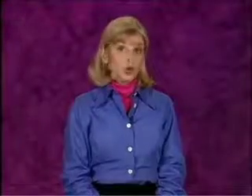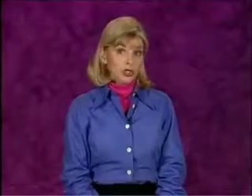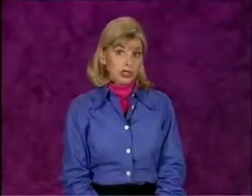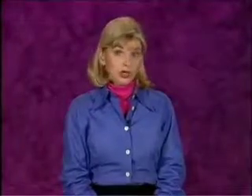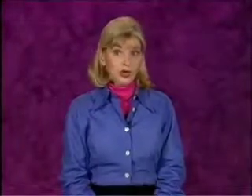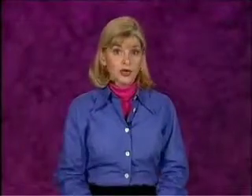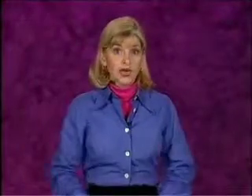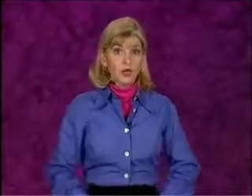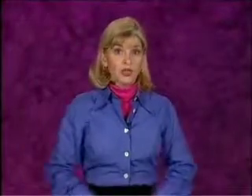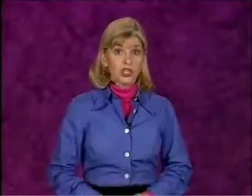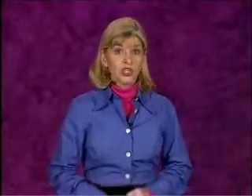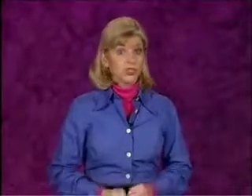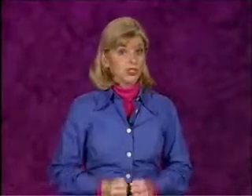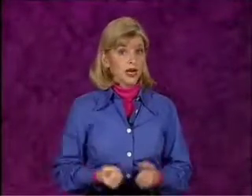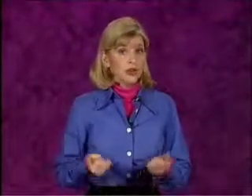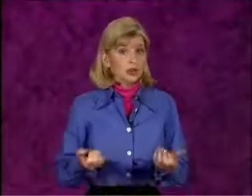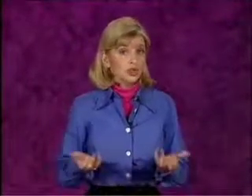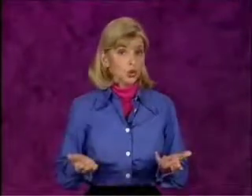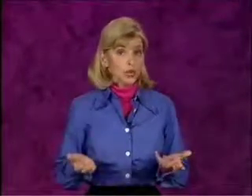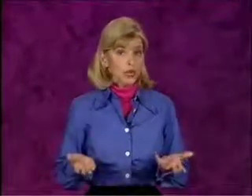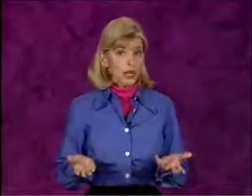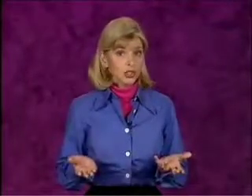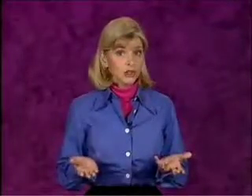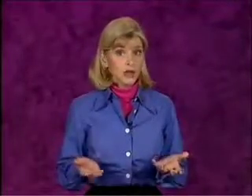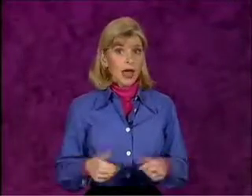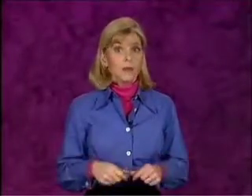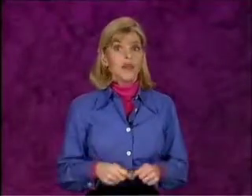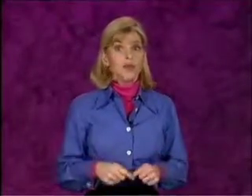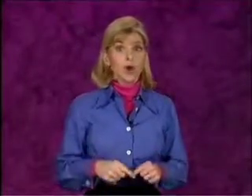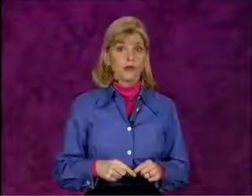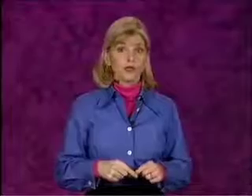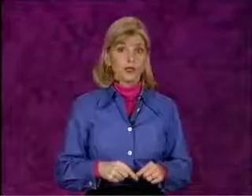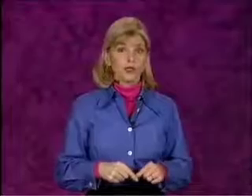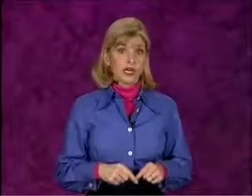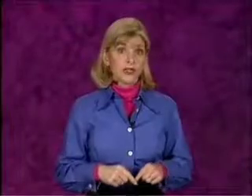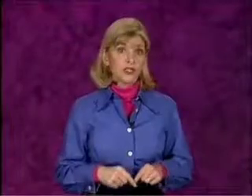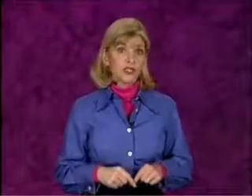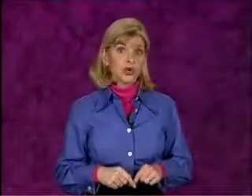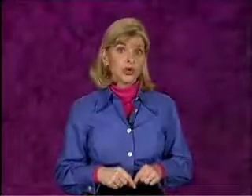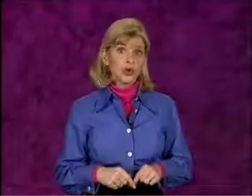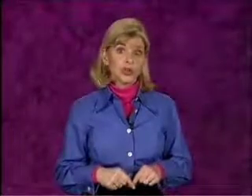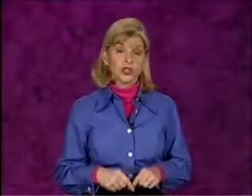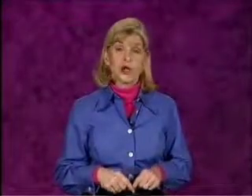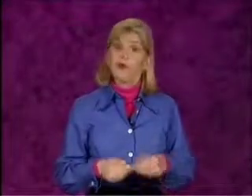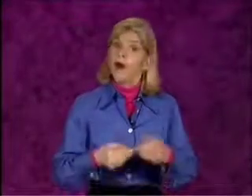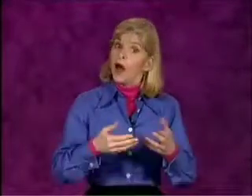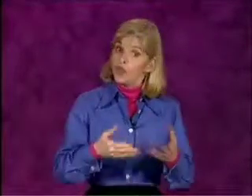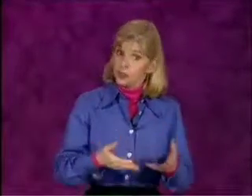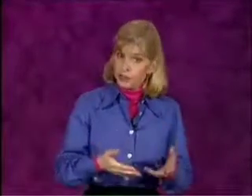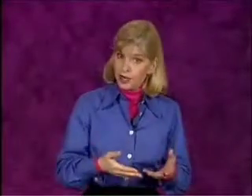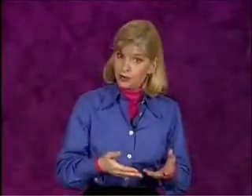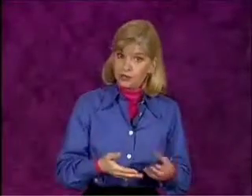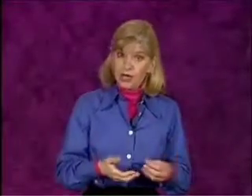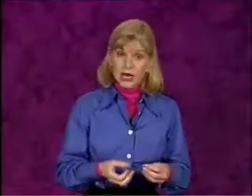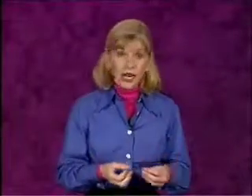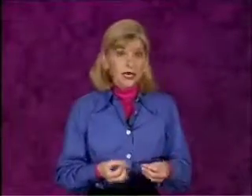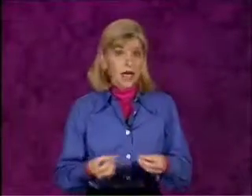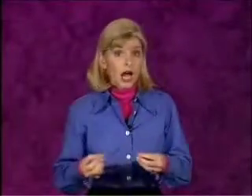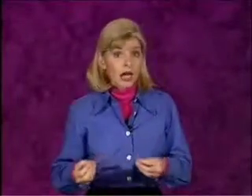You just learned how to adjust your signing to show duration, but there are a few signs that show the duration of other signs, like